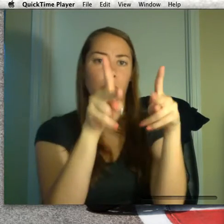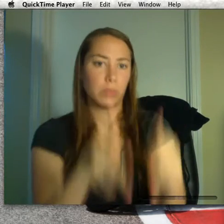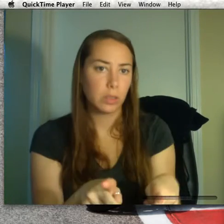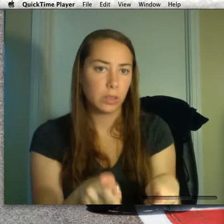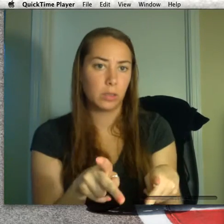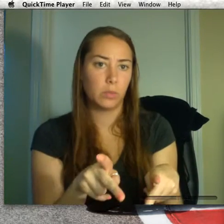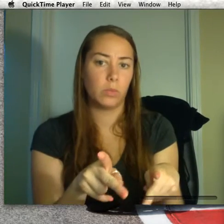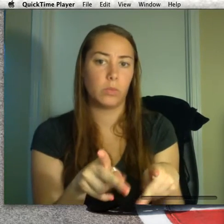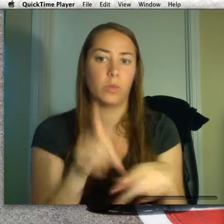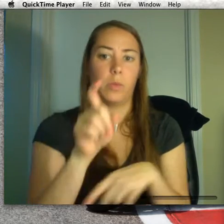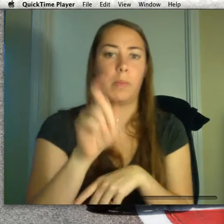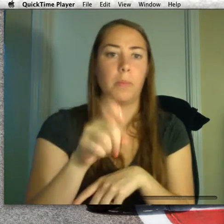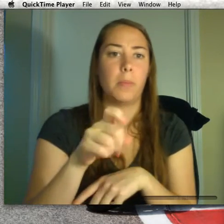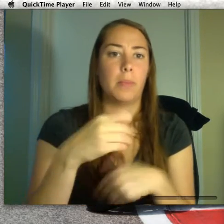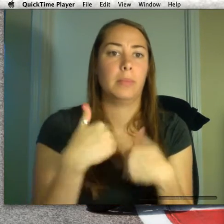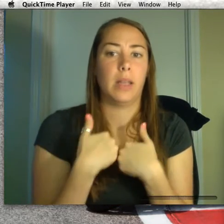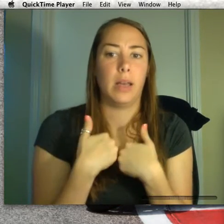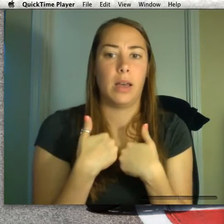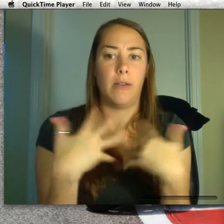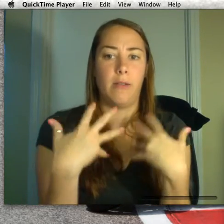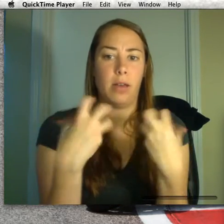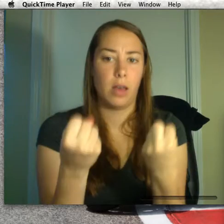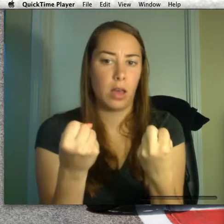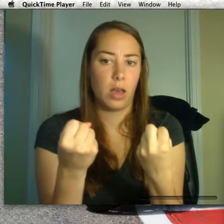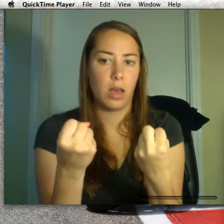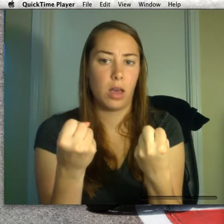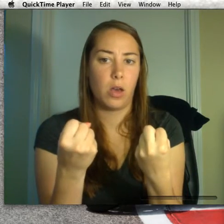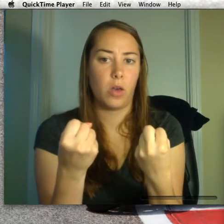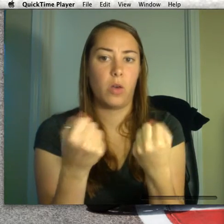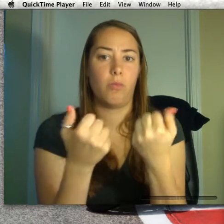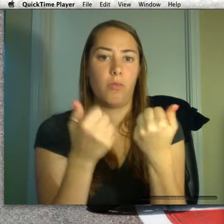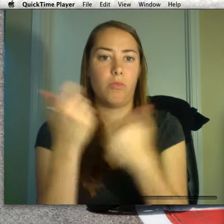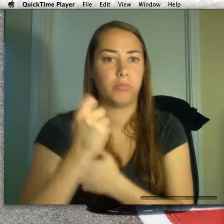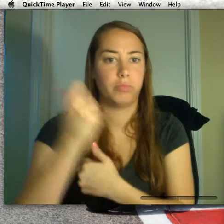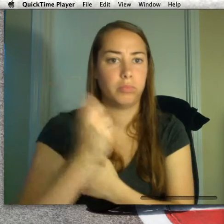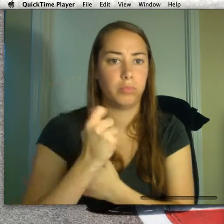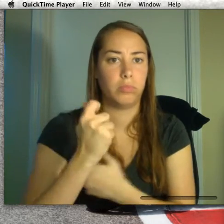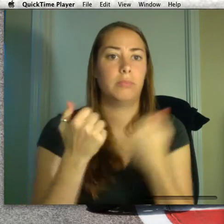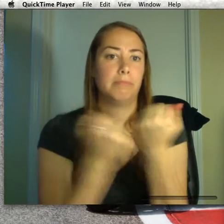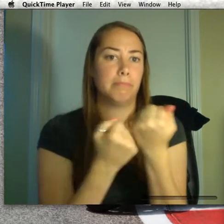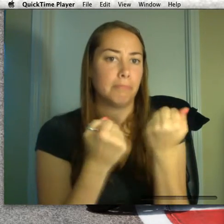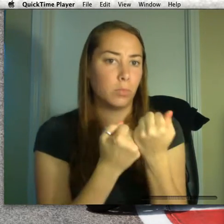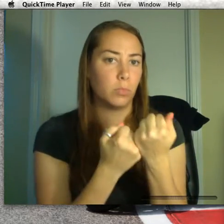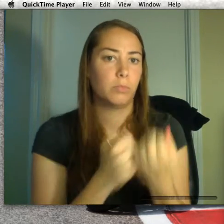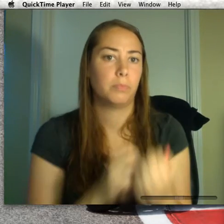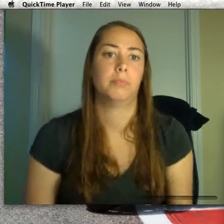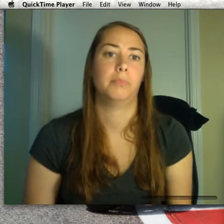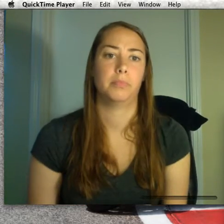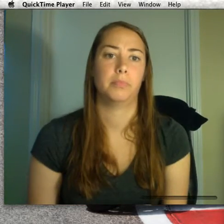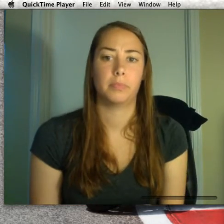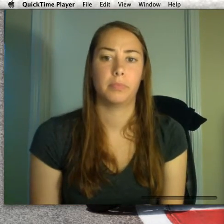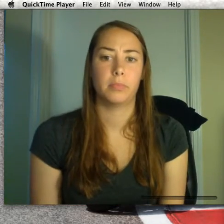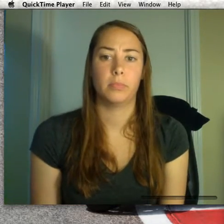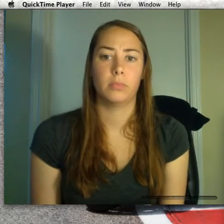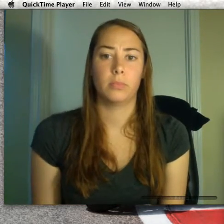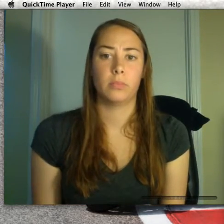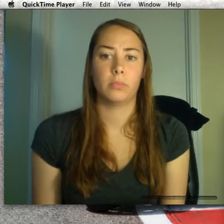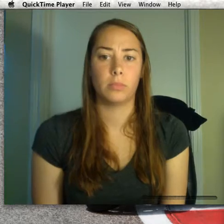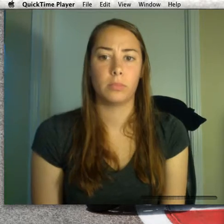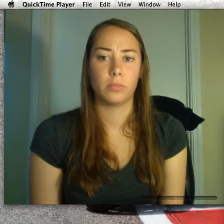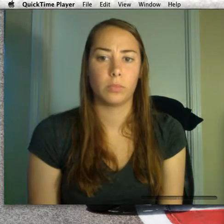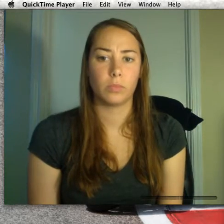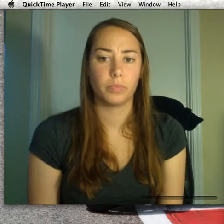By the way, if any of you today, if someone in your family has had